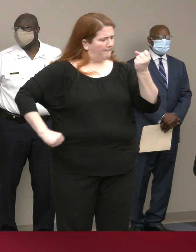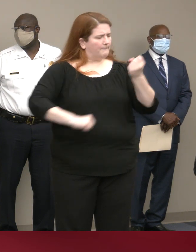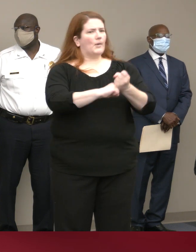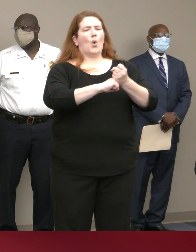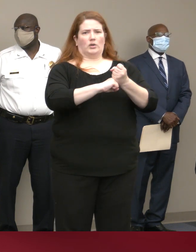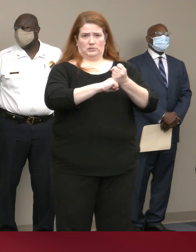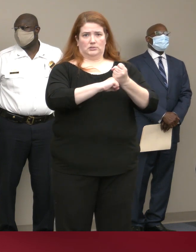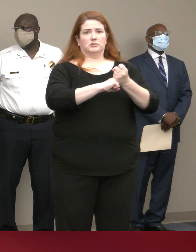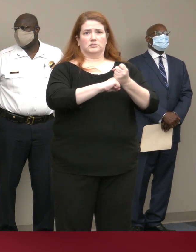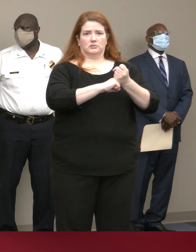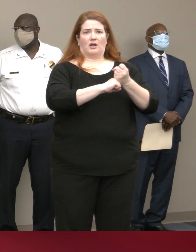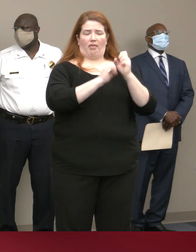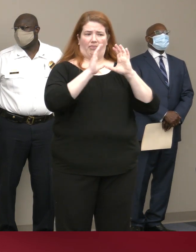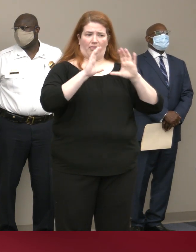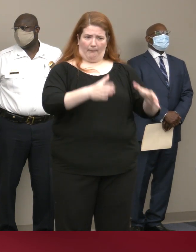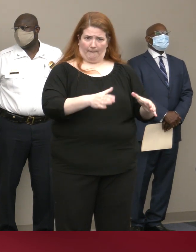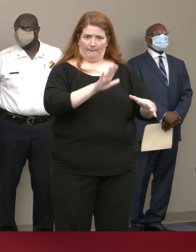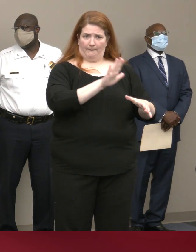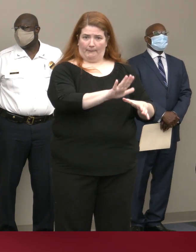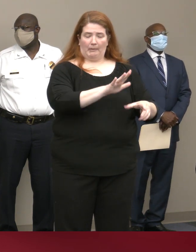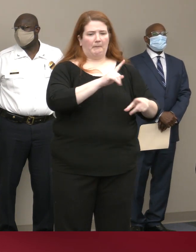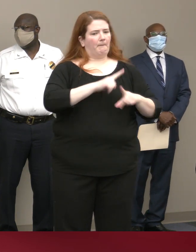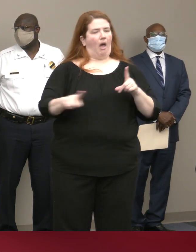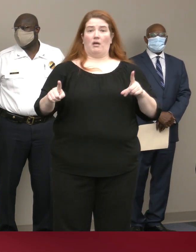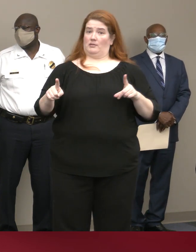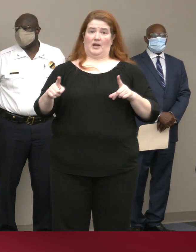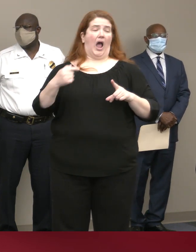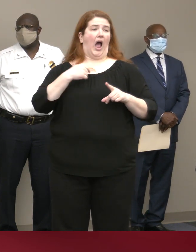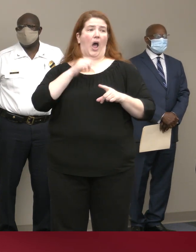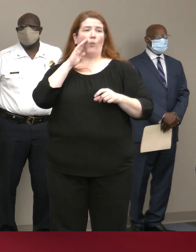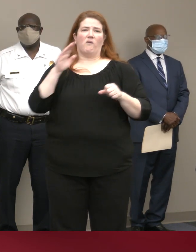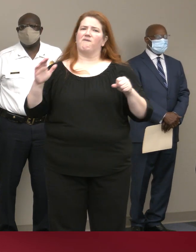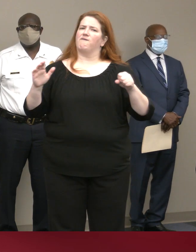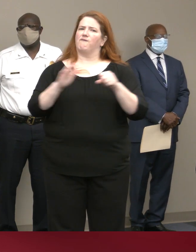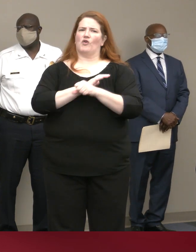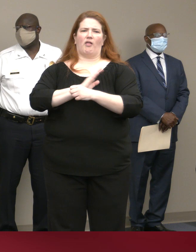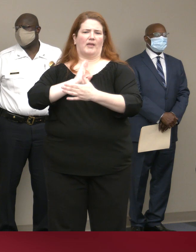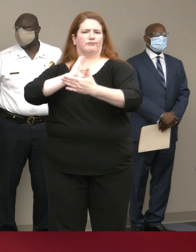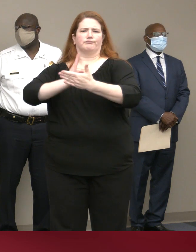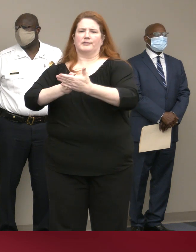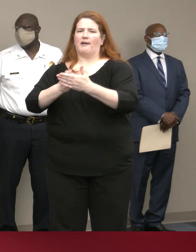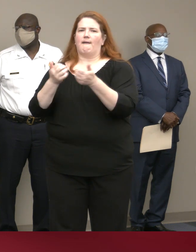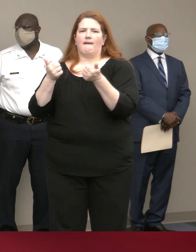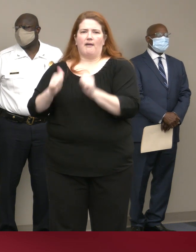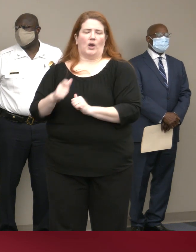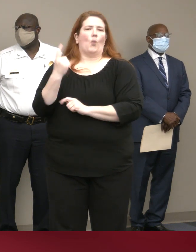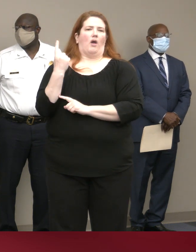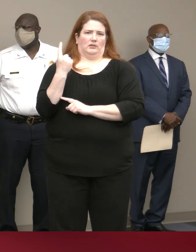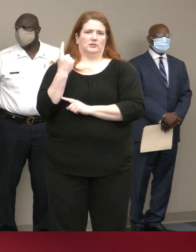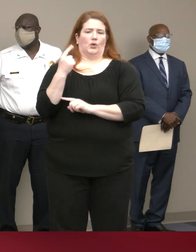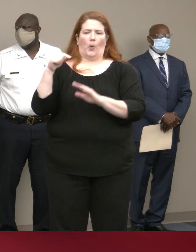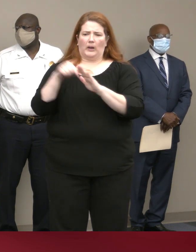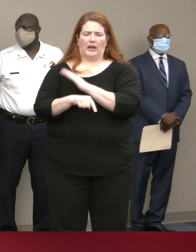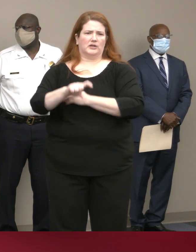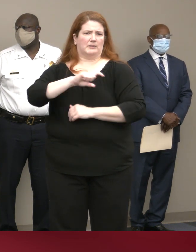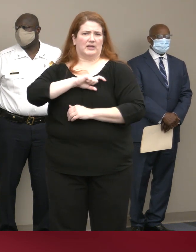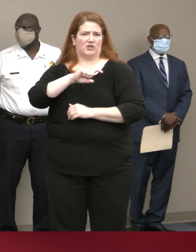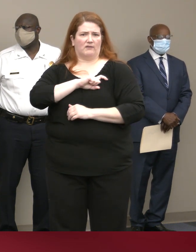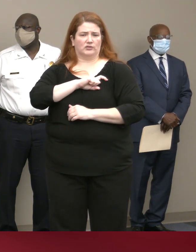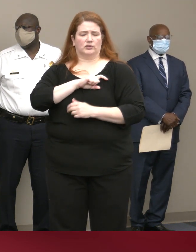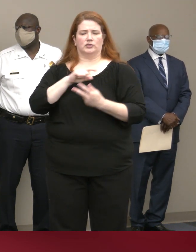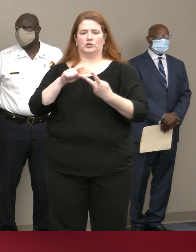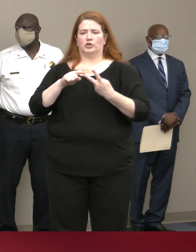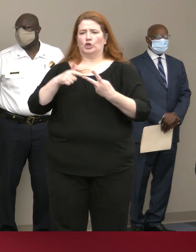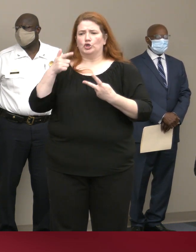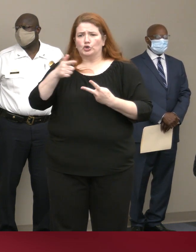full power of the law and my officer to prosecute and hold accountable anyone who murders police officers, who